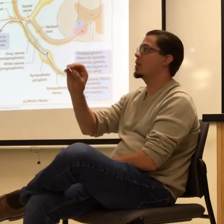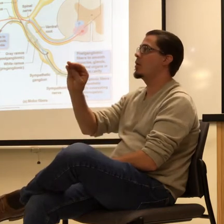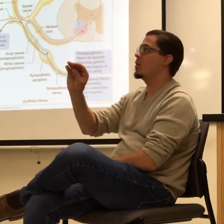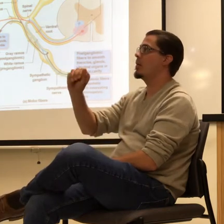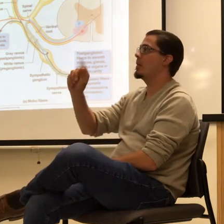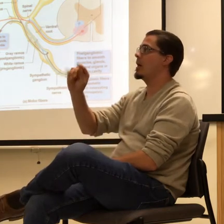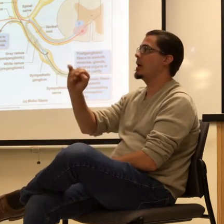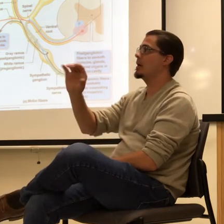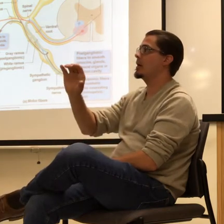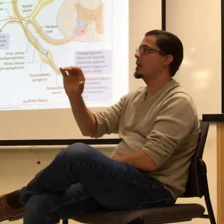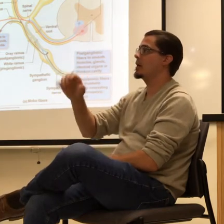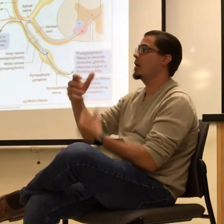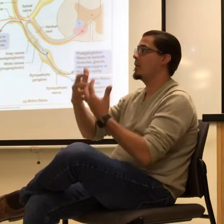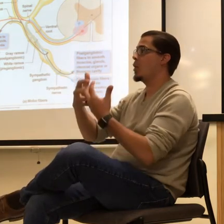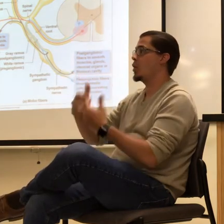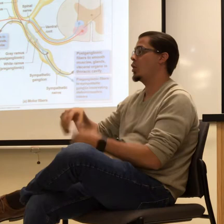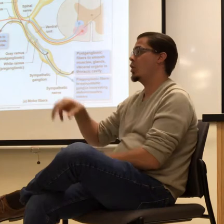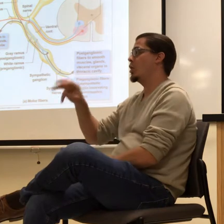somatic motor,